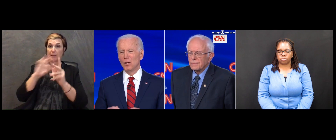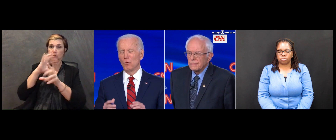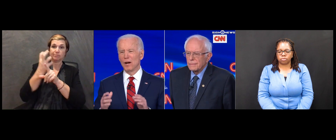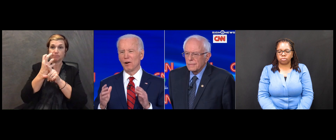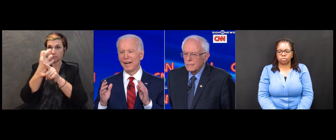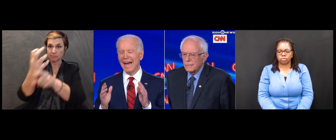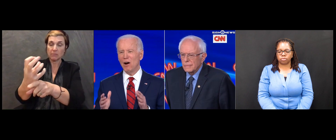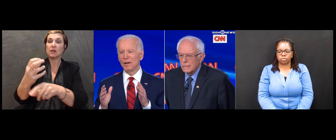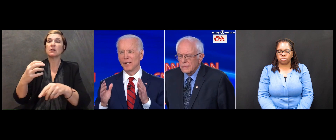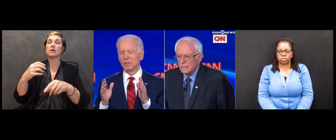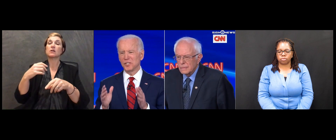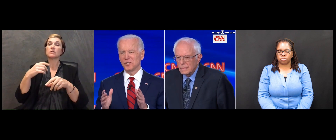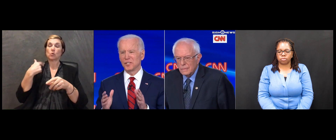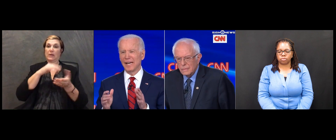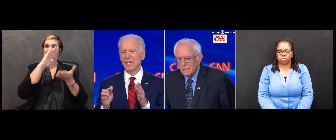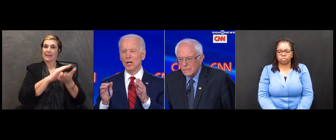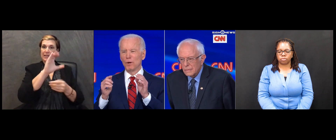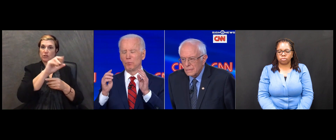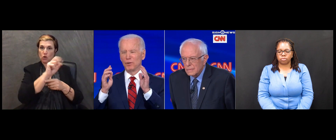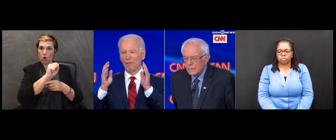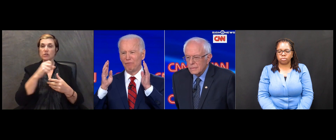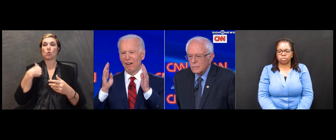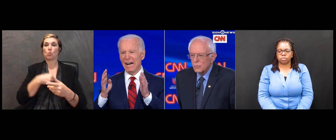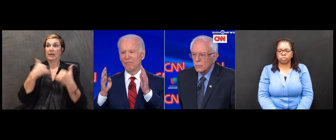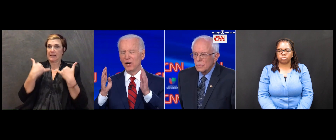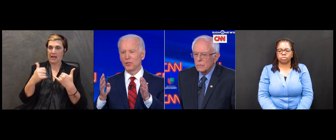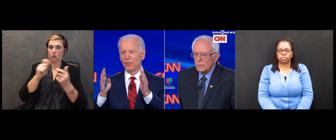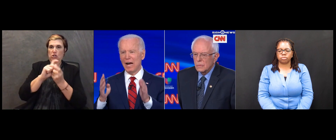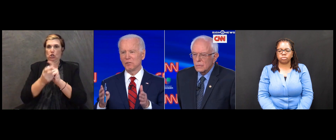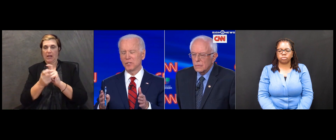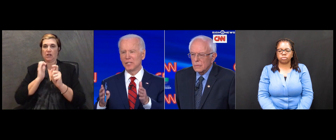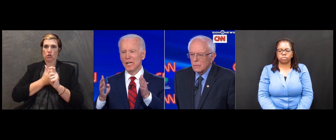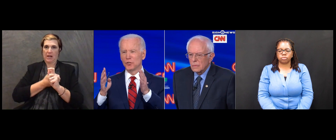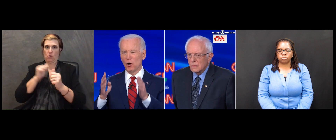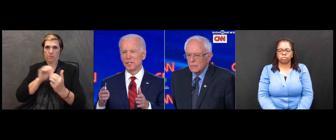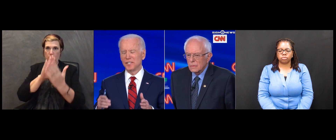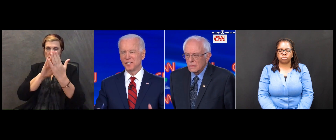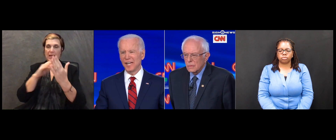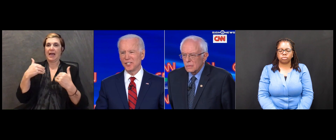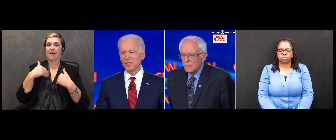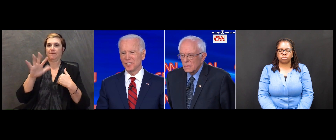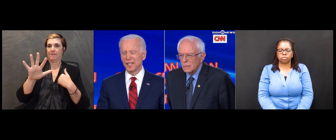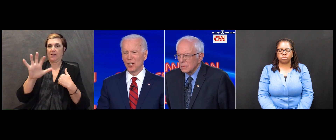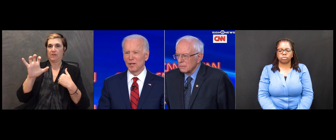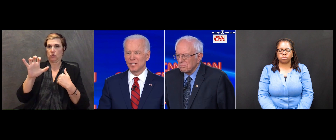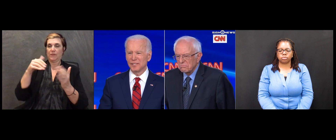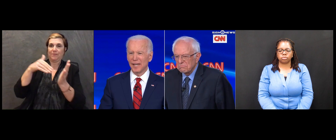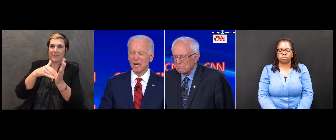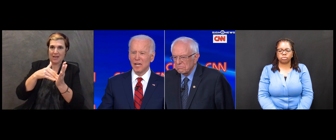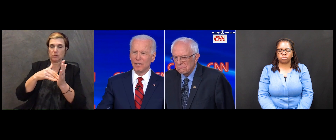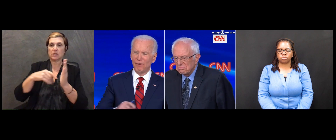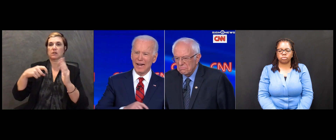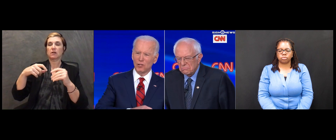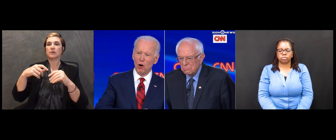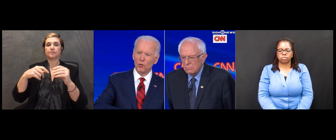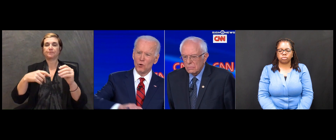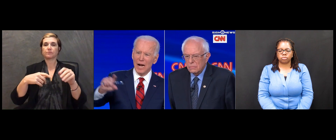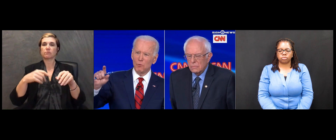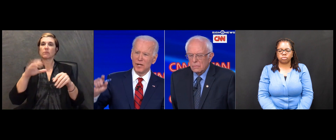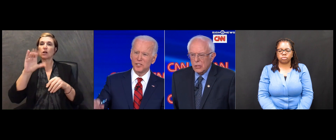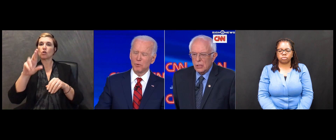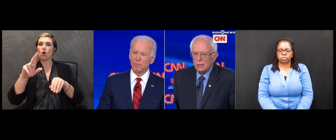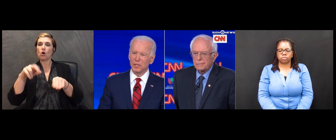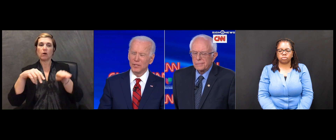where we are now in a position that we put 500,000 charging stations in areas that, in fact, all